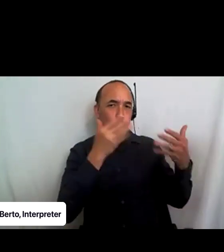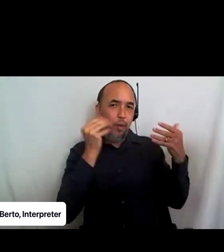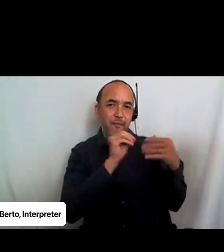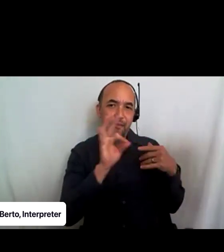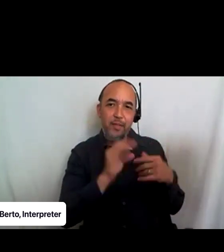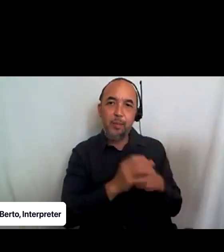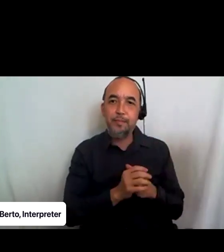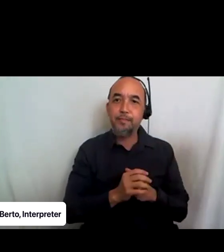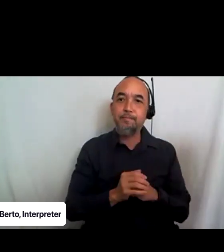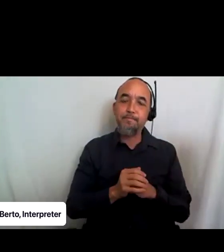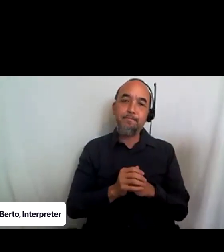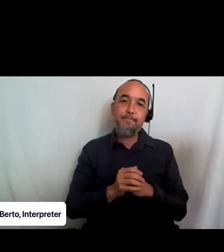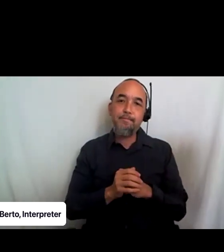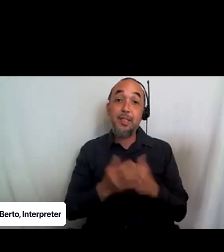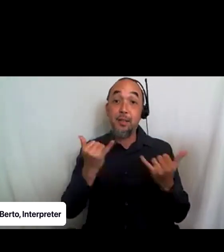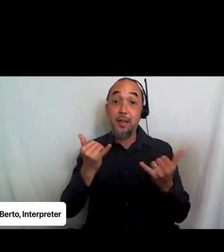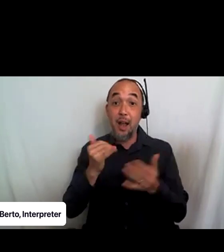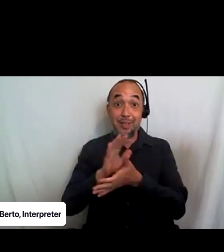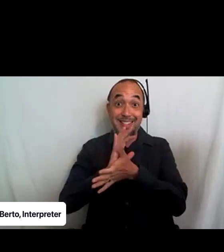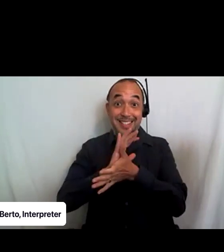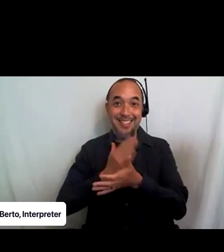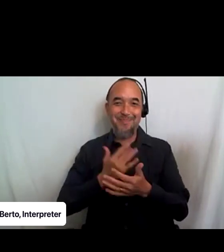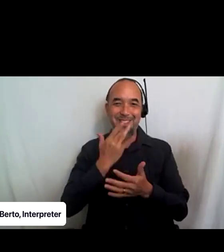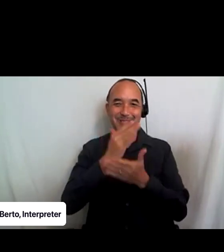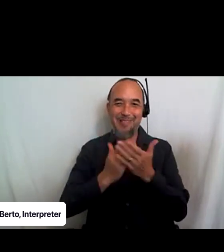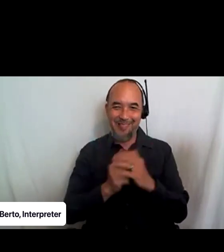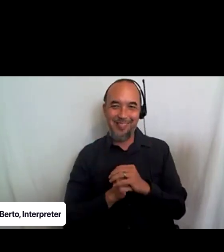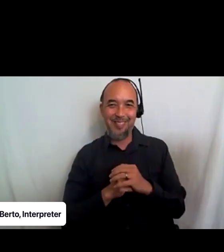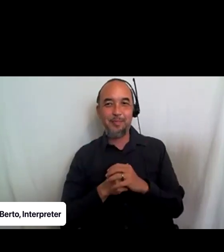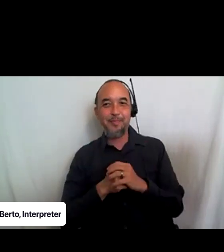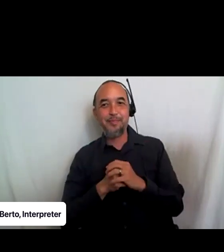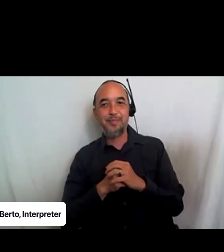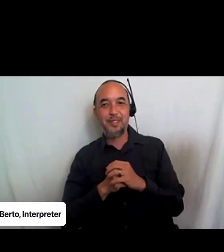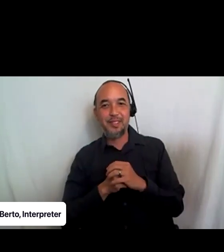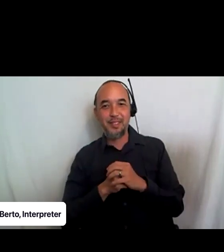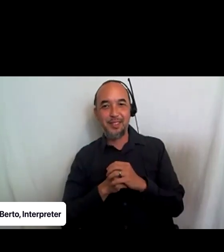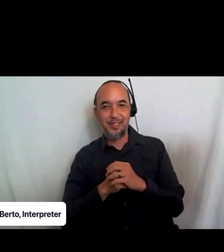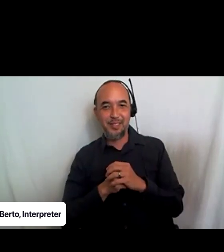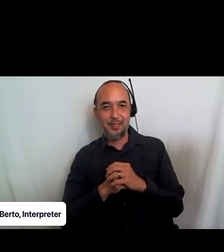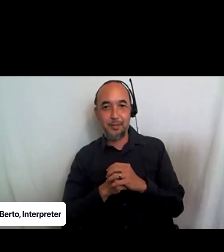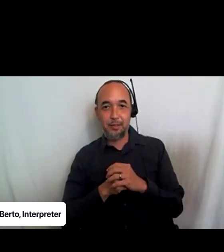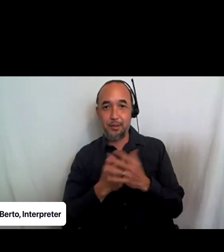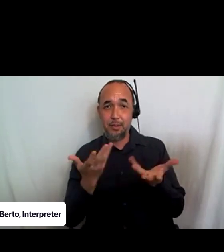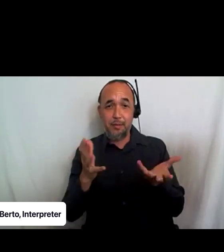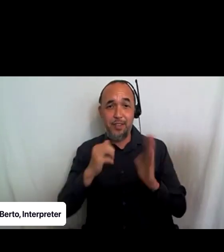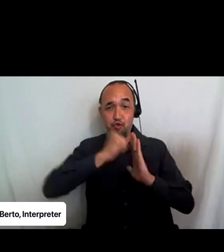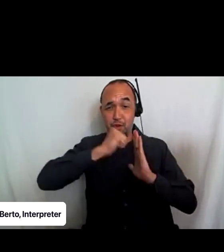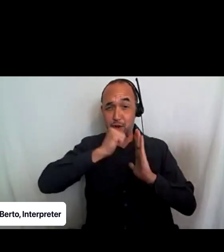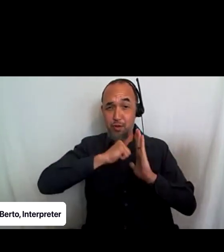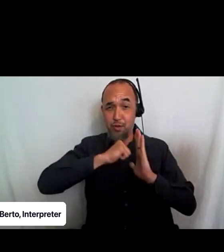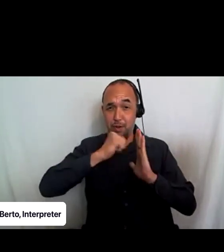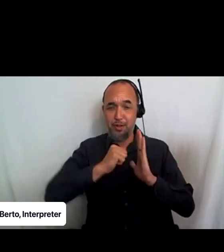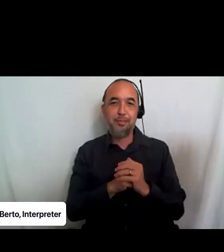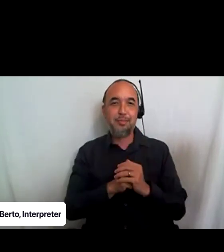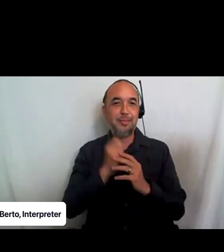cheese. All right, this is my favorite part. I hope by now you have grated all your cheese. Like I